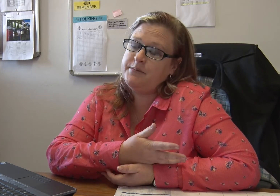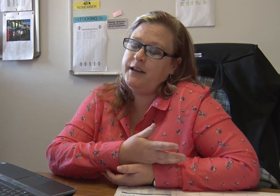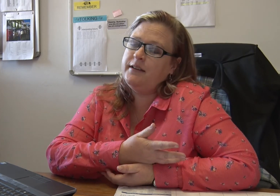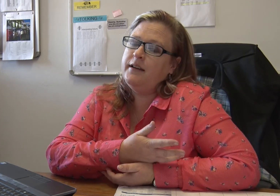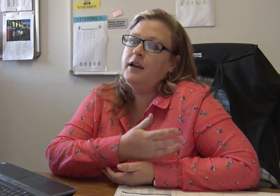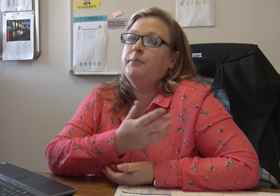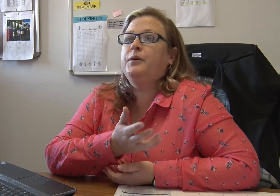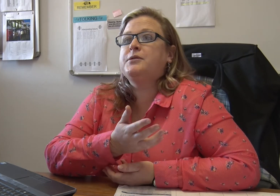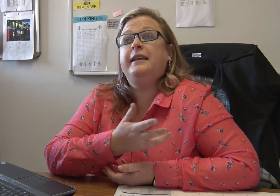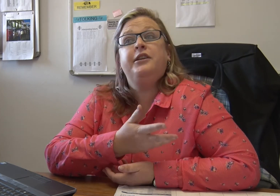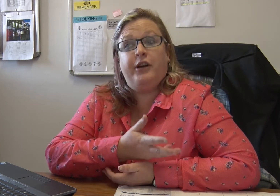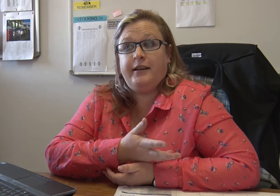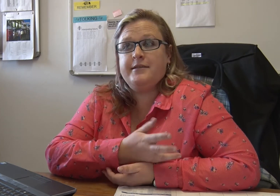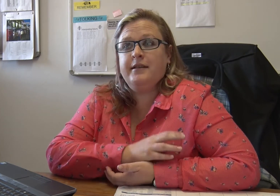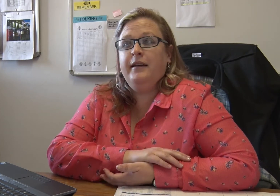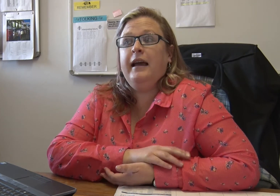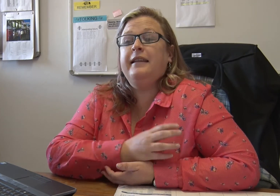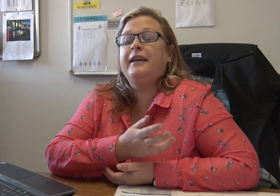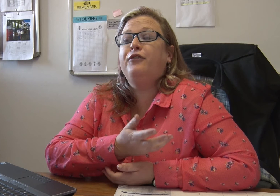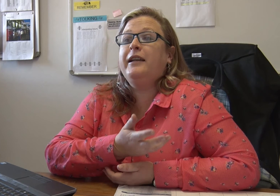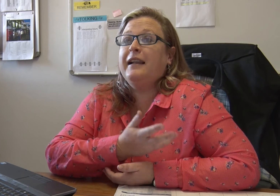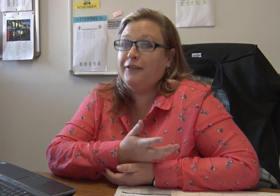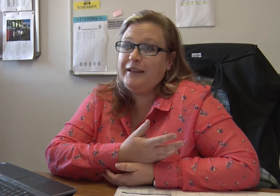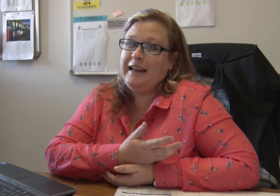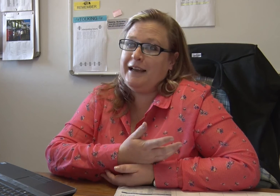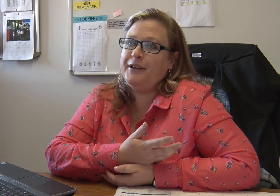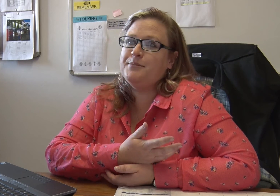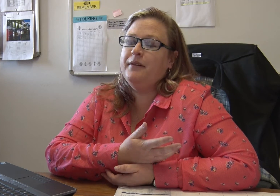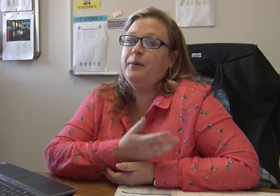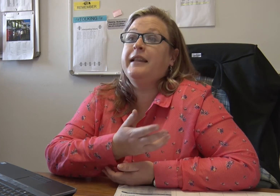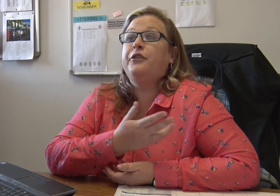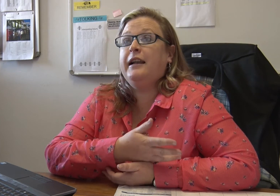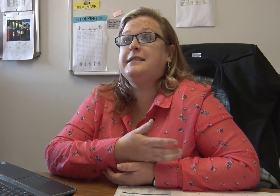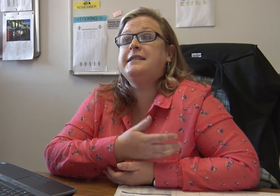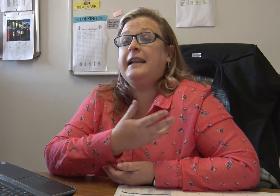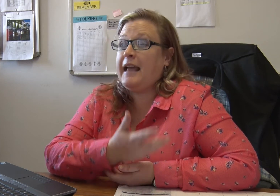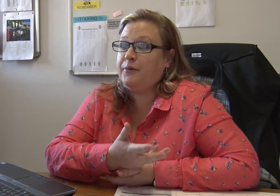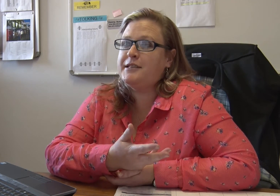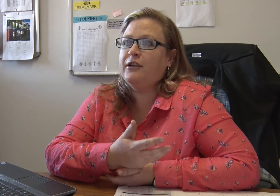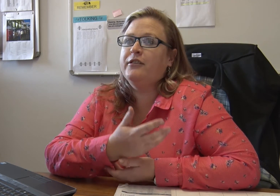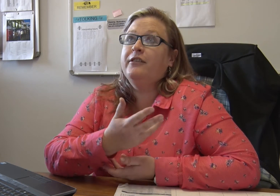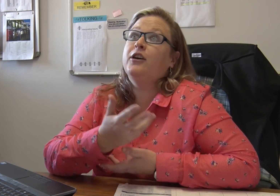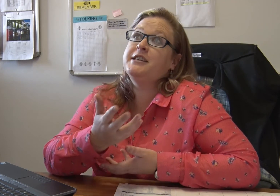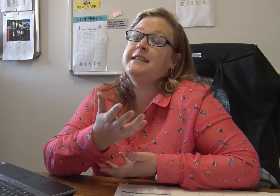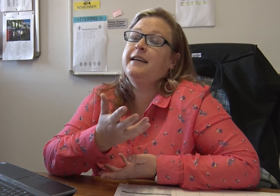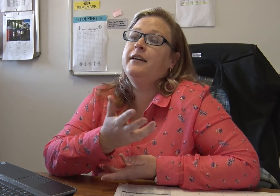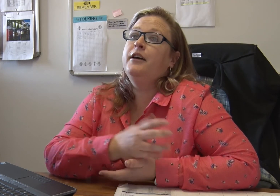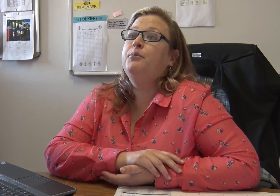subject because they need credits. And then they fall in love with the language when they realize it's a language and not just a